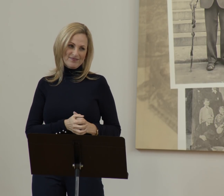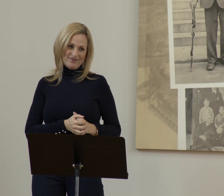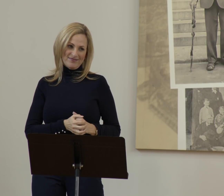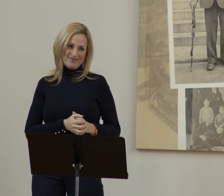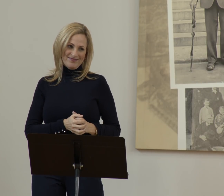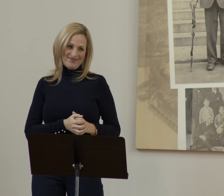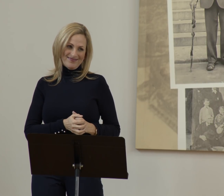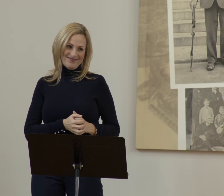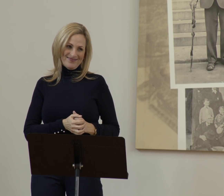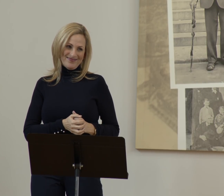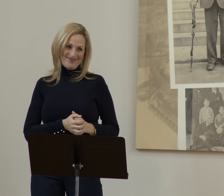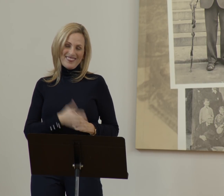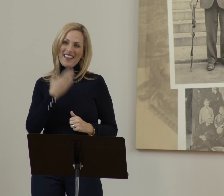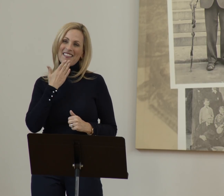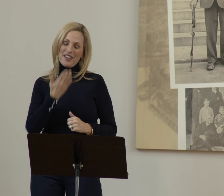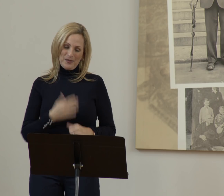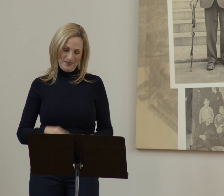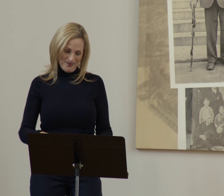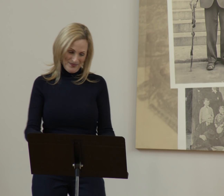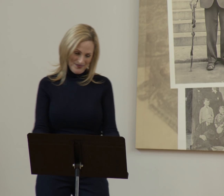my friend, forever. Thank you.